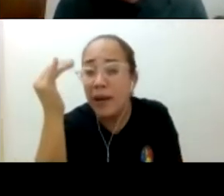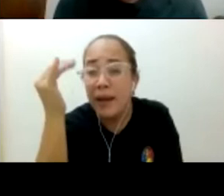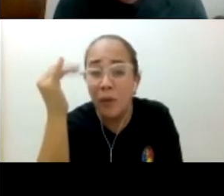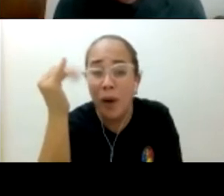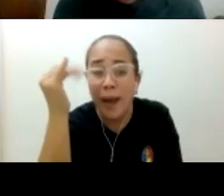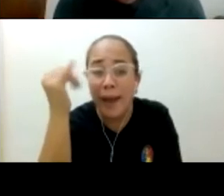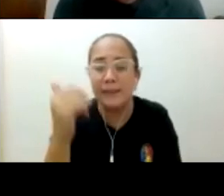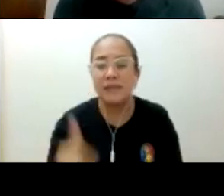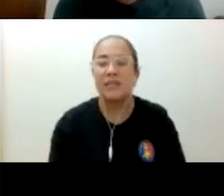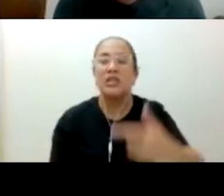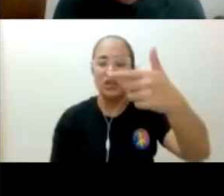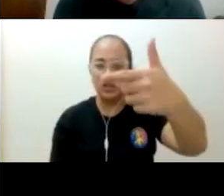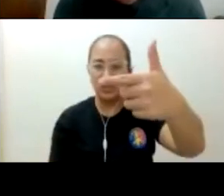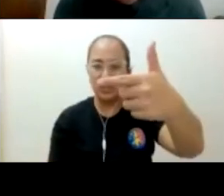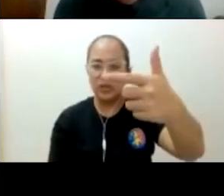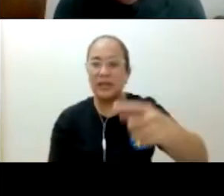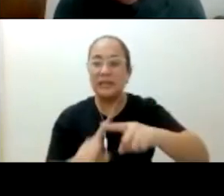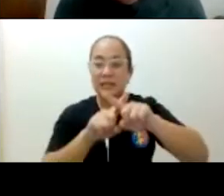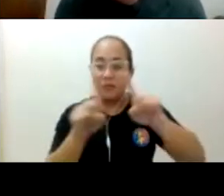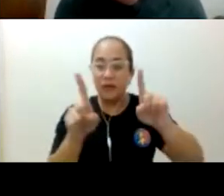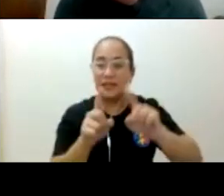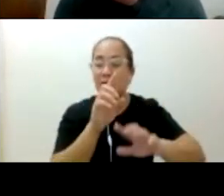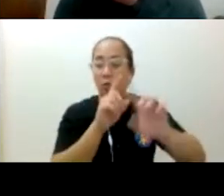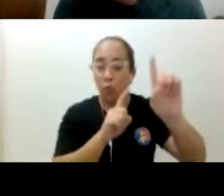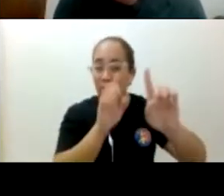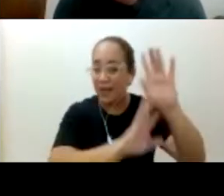G, differences in one-handed and two-handed signs.